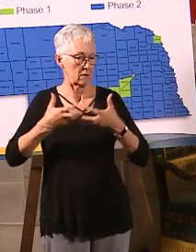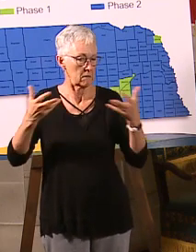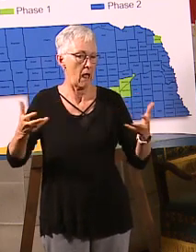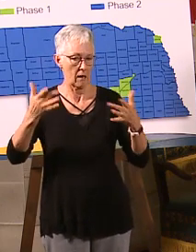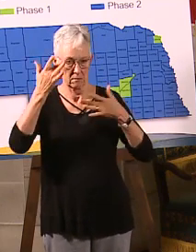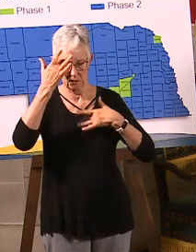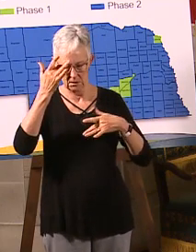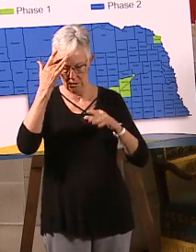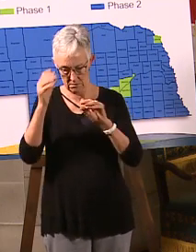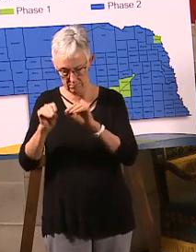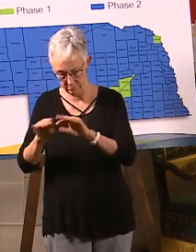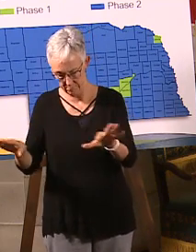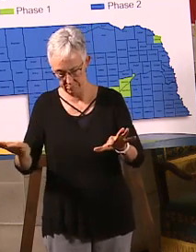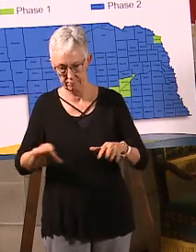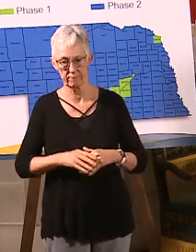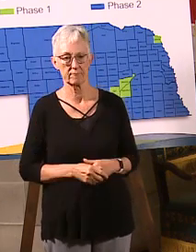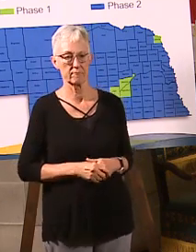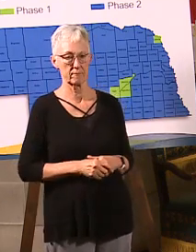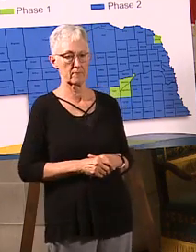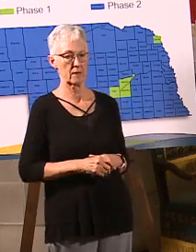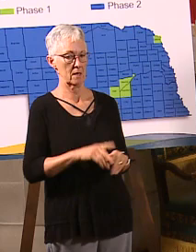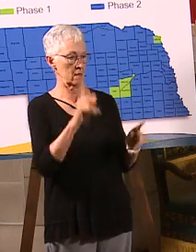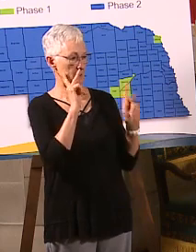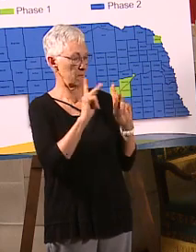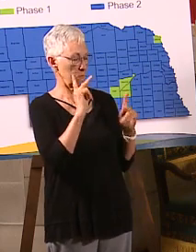Of course, the experts that currently exist